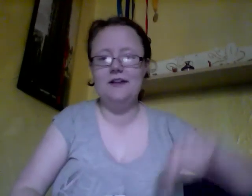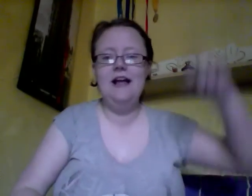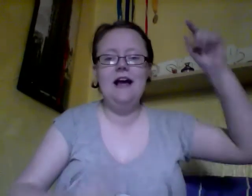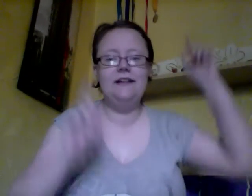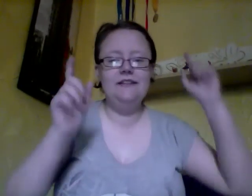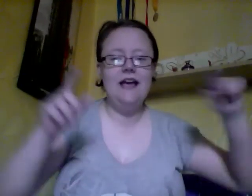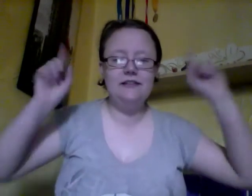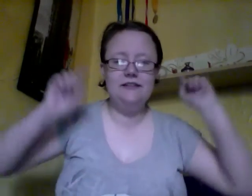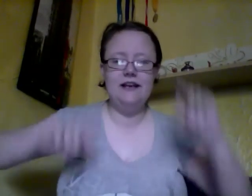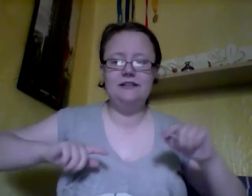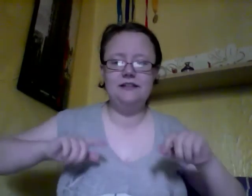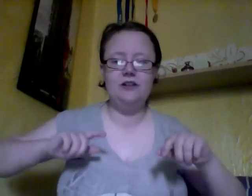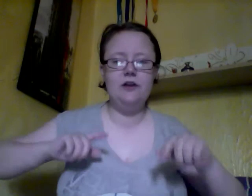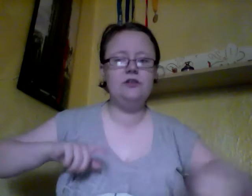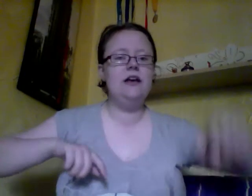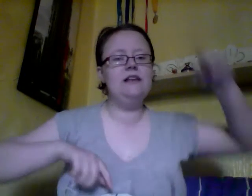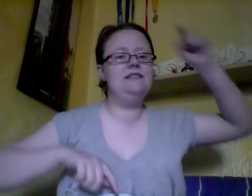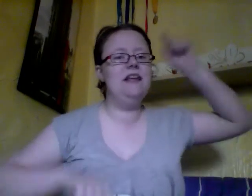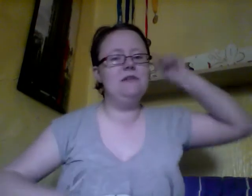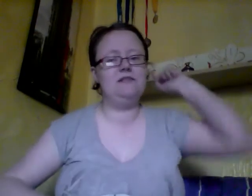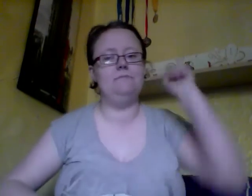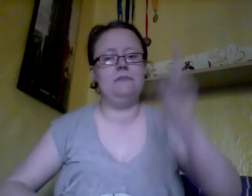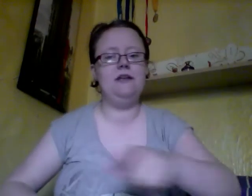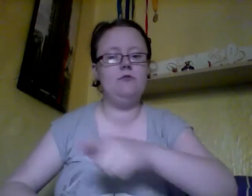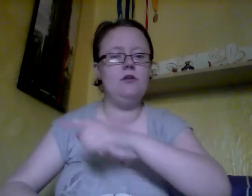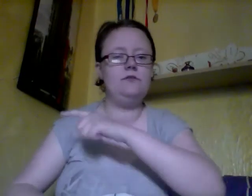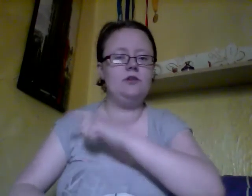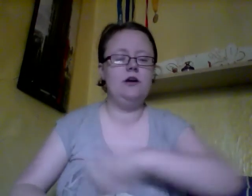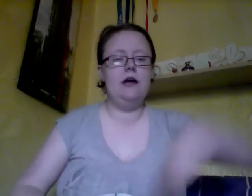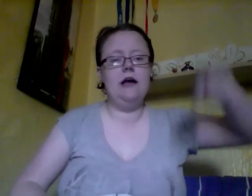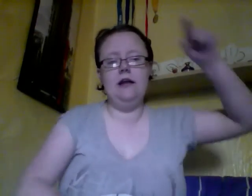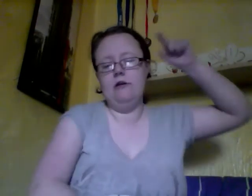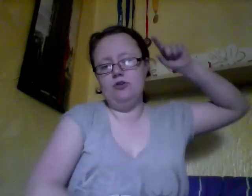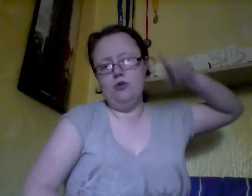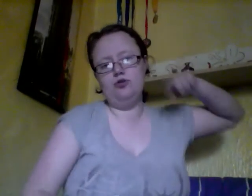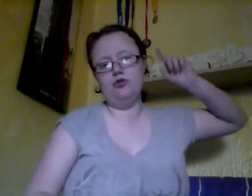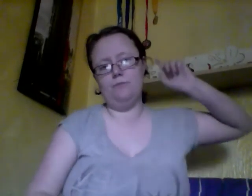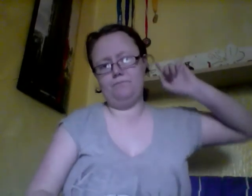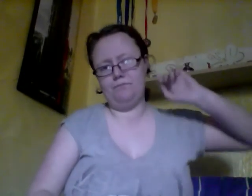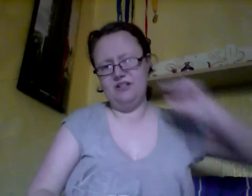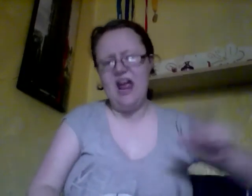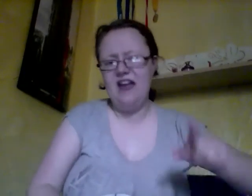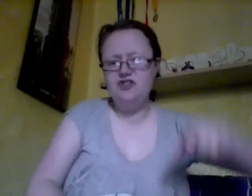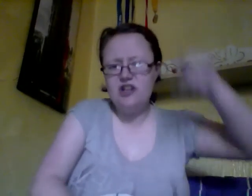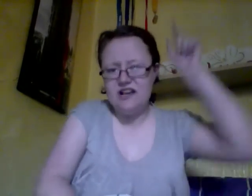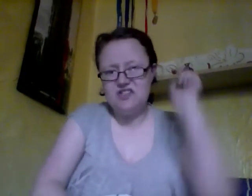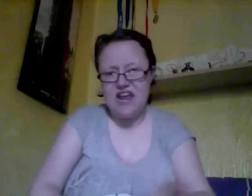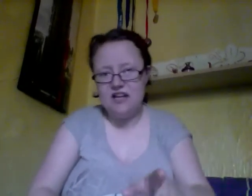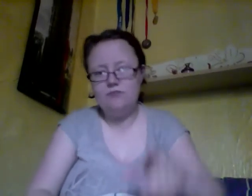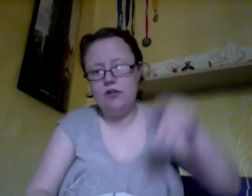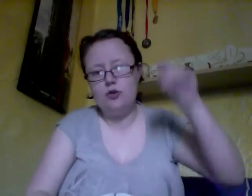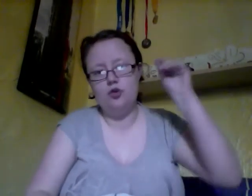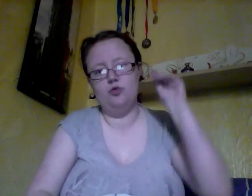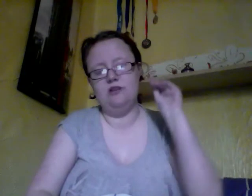And yes, he does. His name is Mycroft. And there's also potentially a second brother who we don't